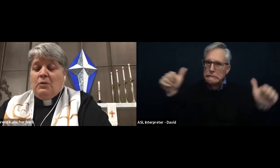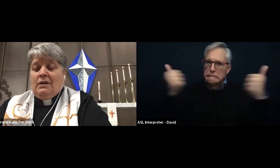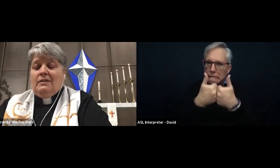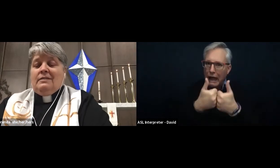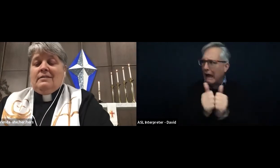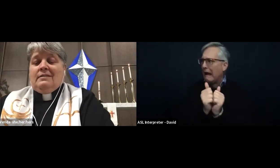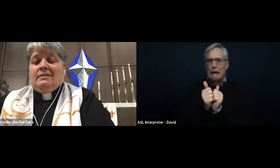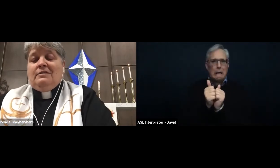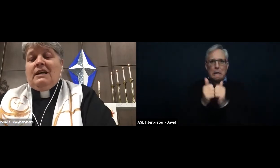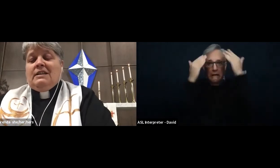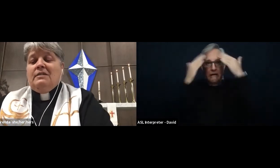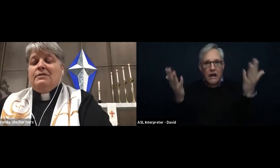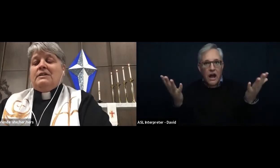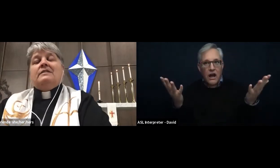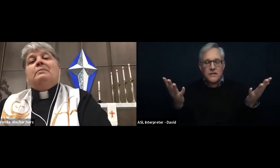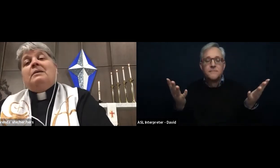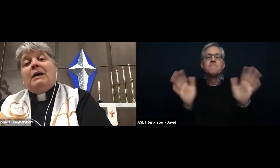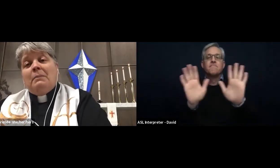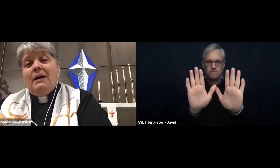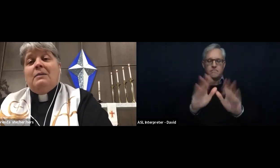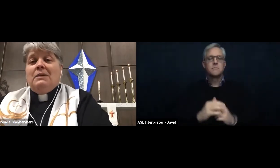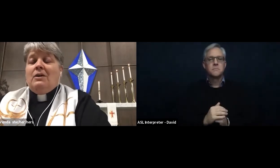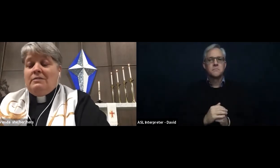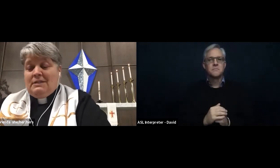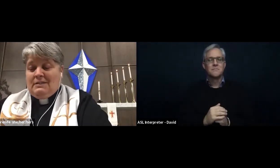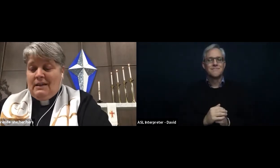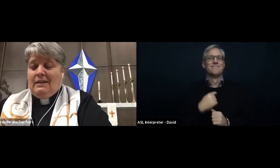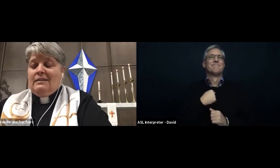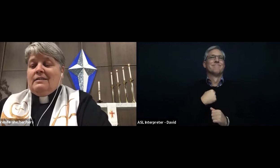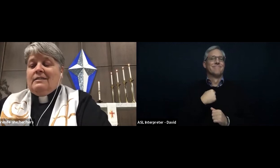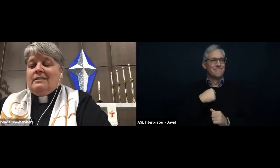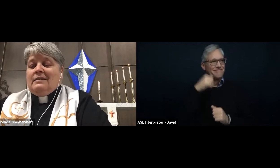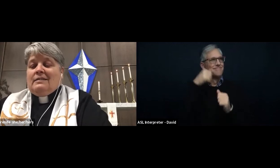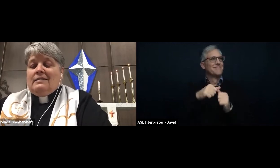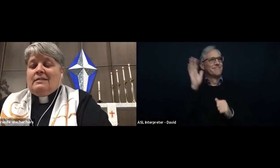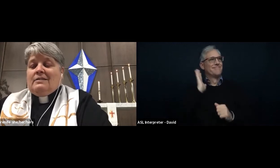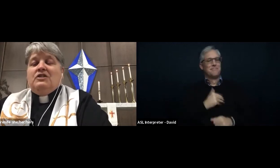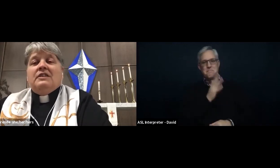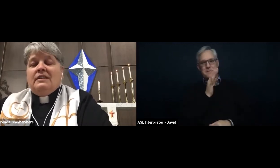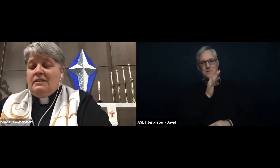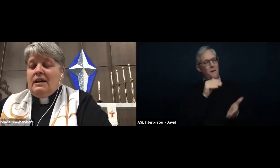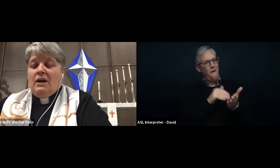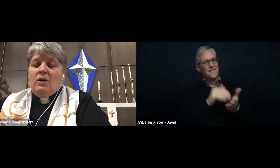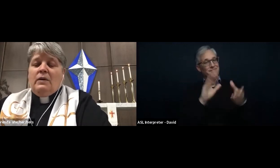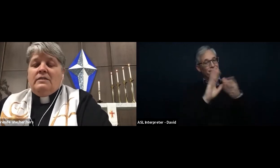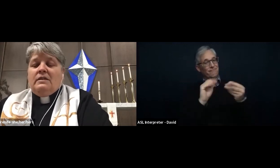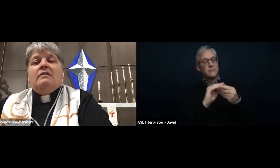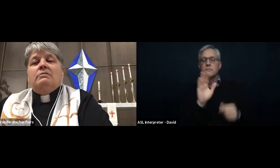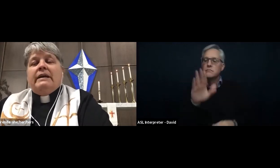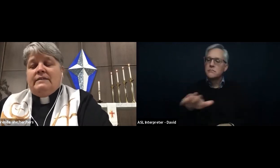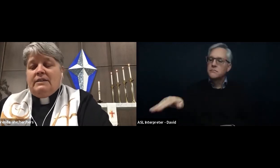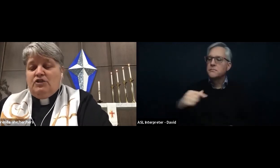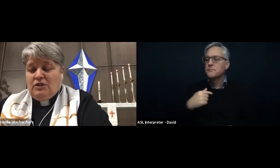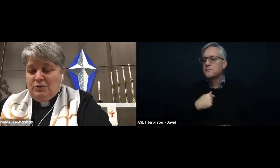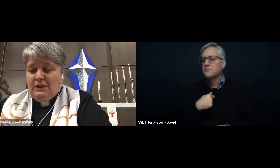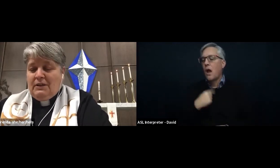I, for one, find comfort in something my mom often said. She said this: "I always love